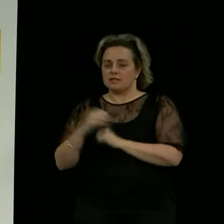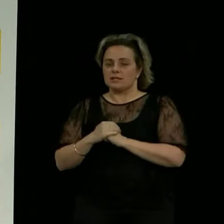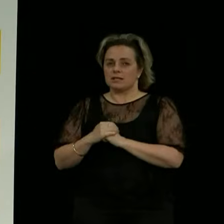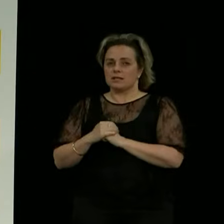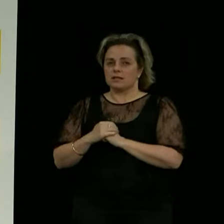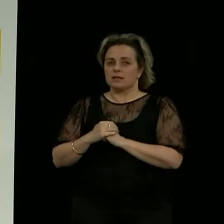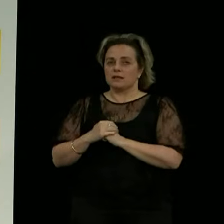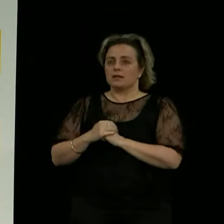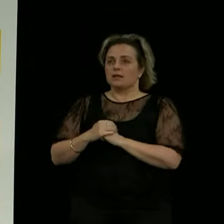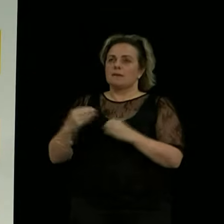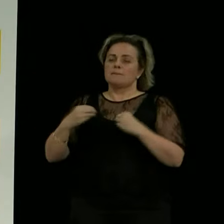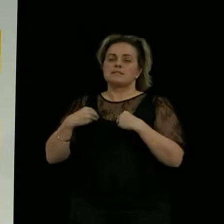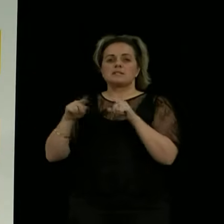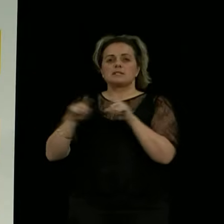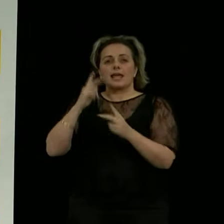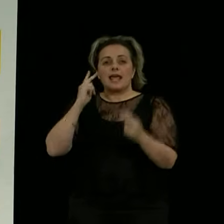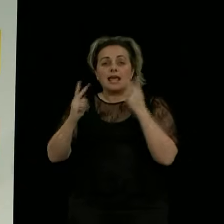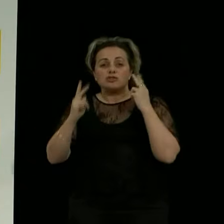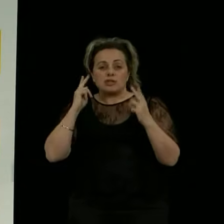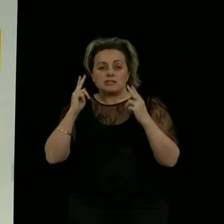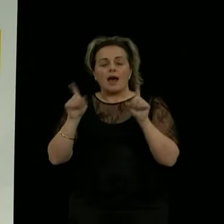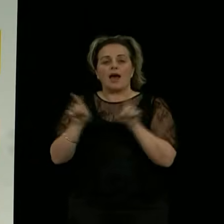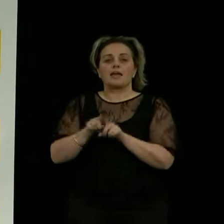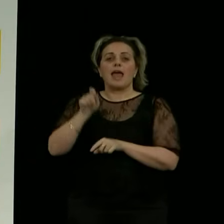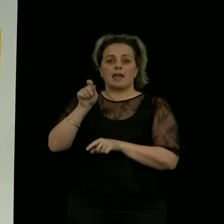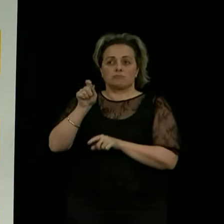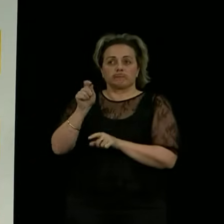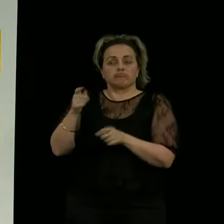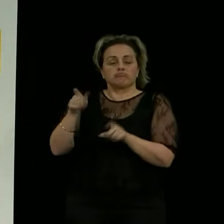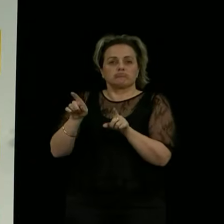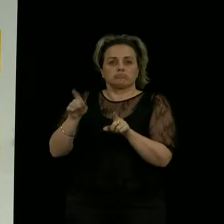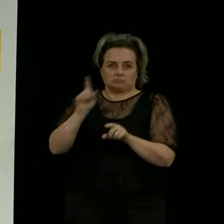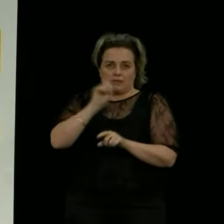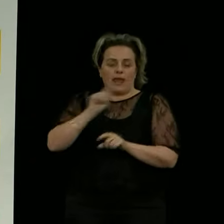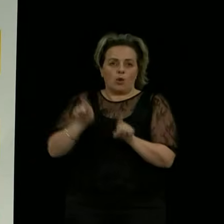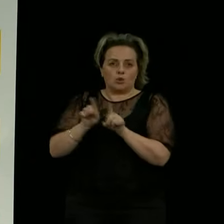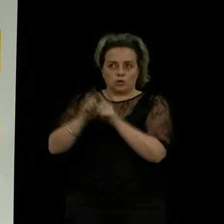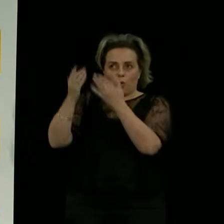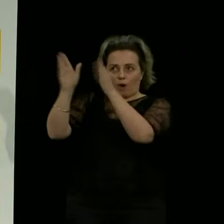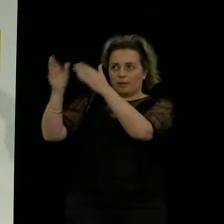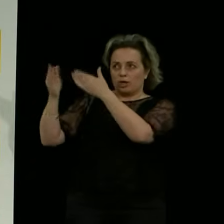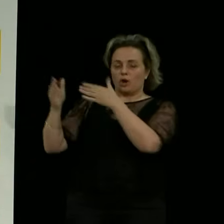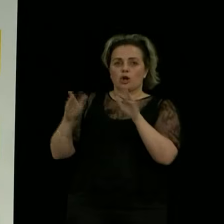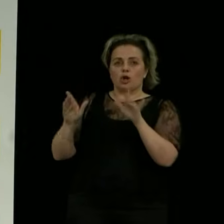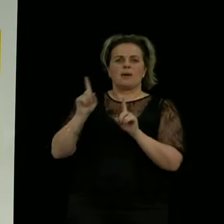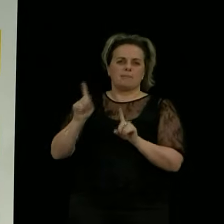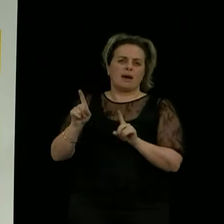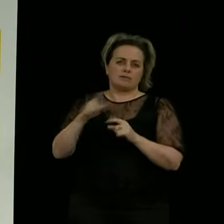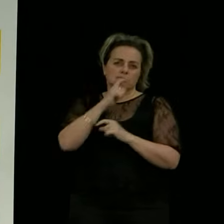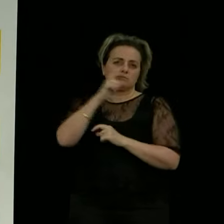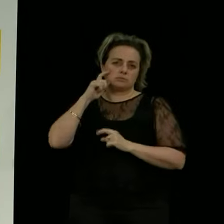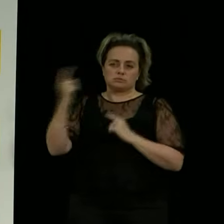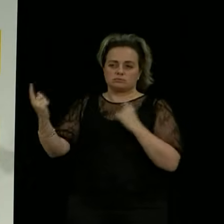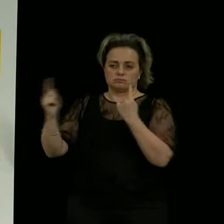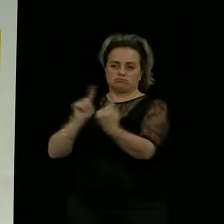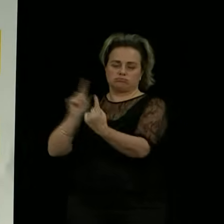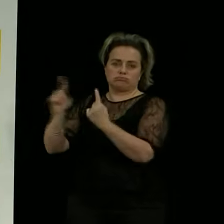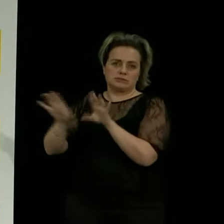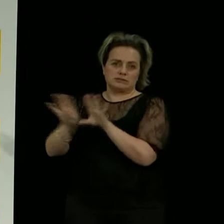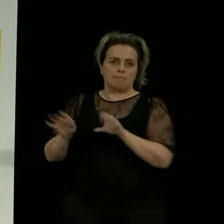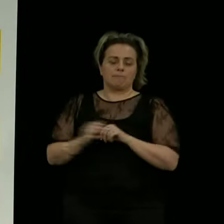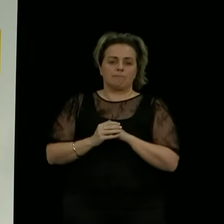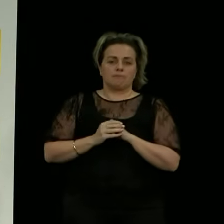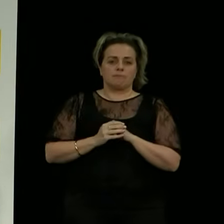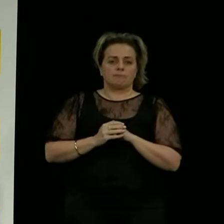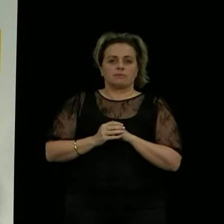contact businesses like hairdressers will also be able to reopen at this stage, with the usual mask use and with physical distancing.